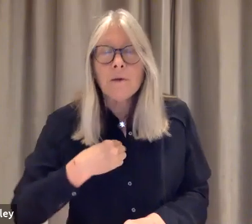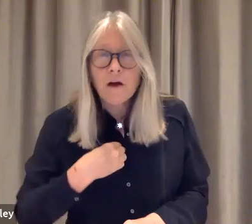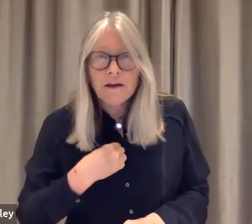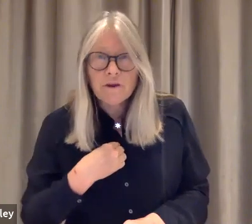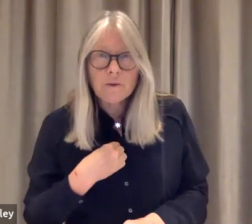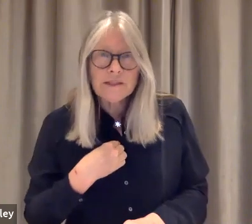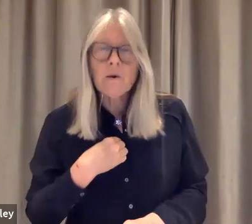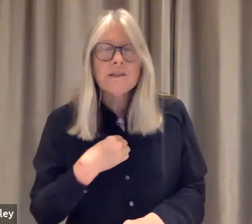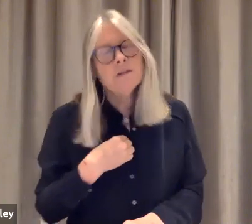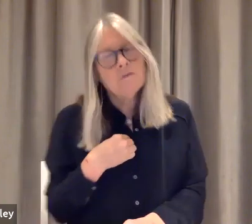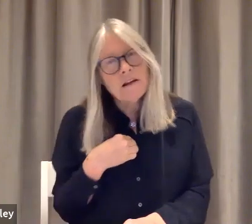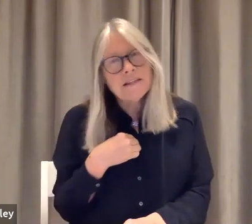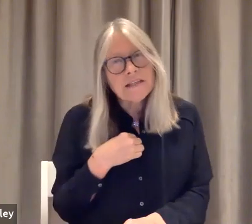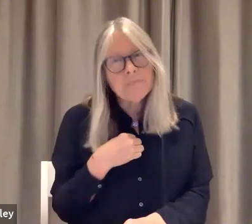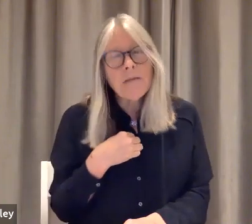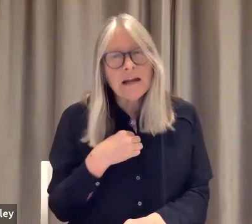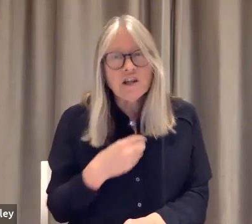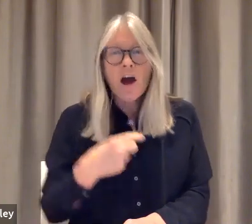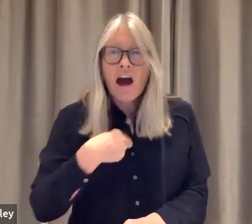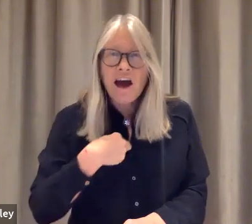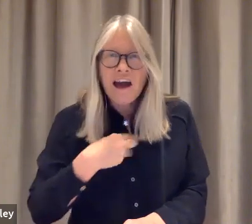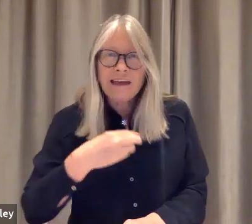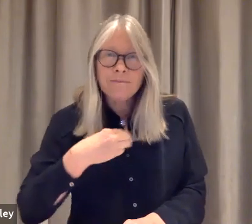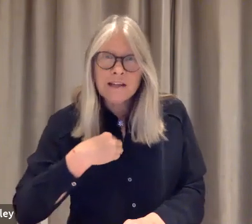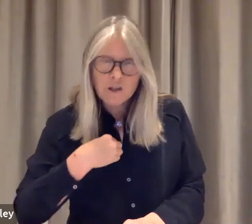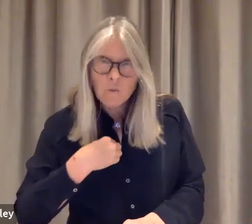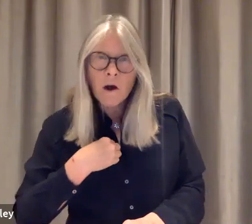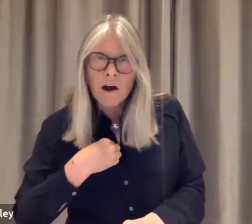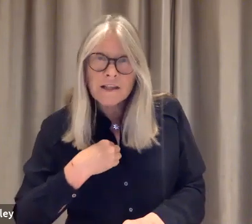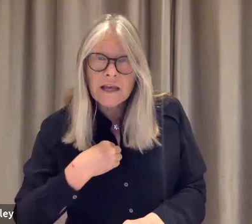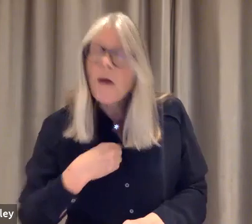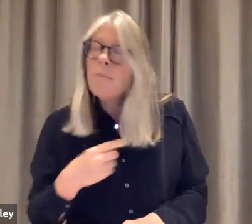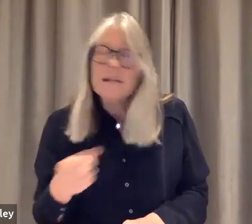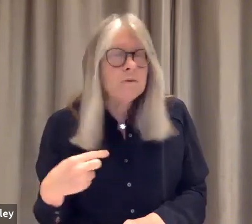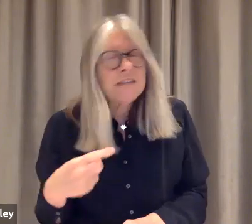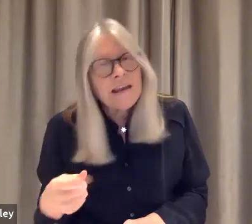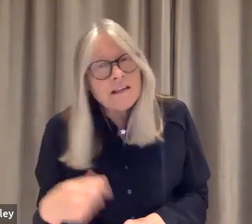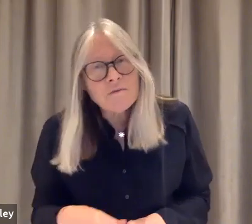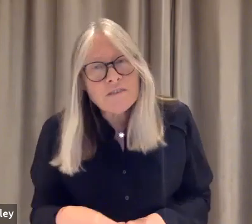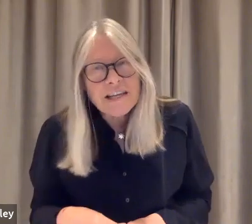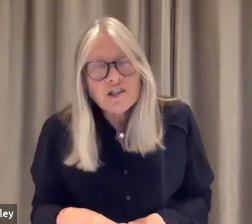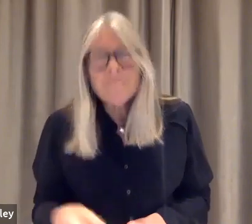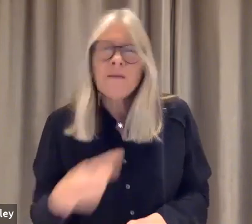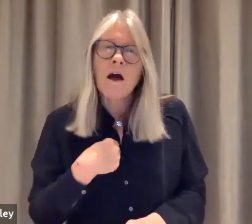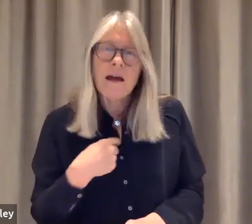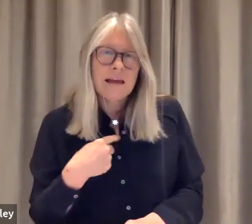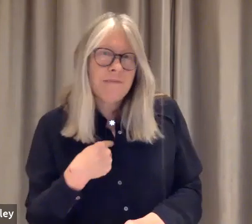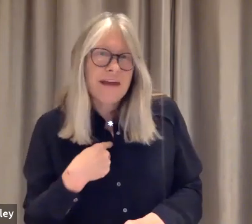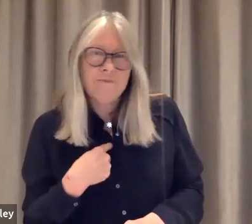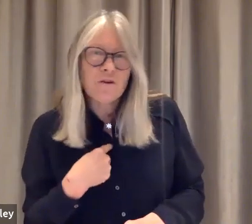high frequency words. So it's a really nice thing to match I and me to the words. But in spontaneous conversation, I and me, you can